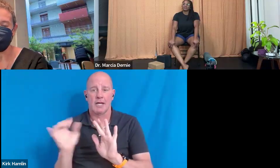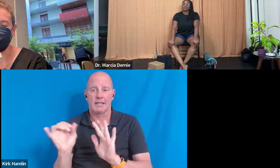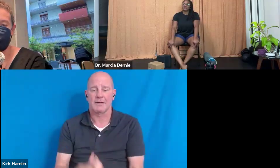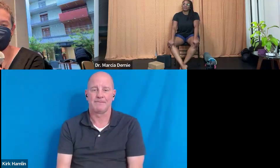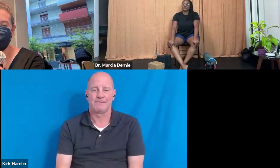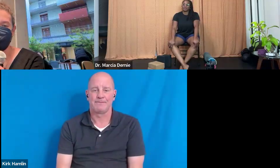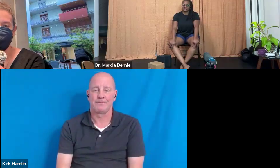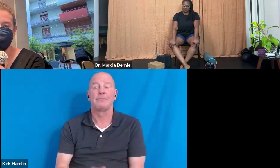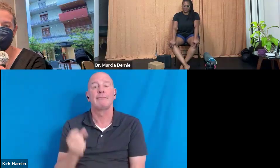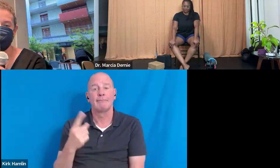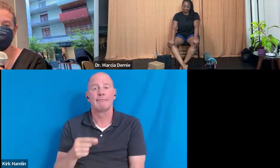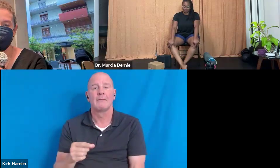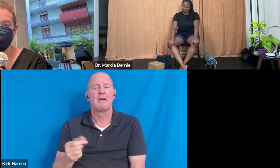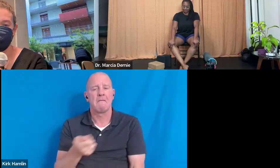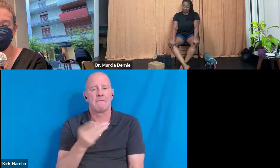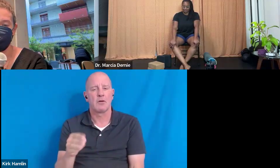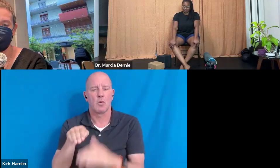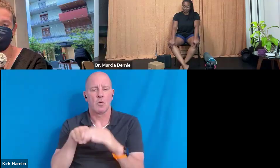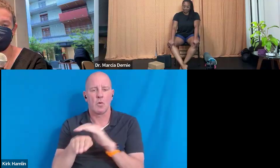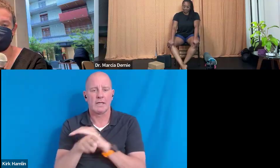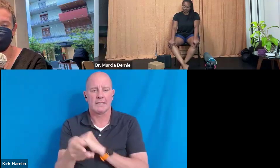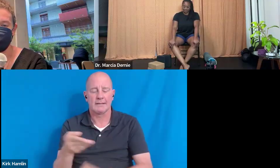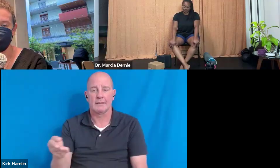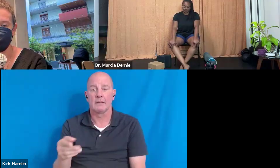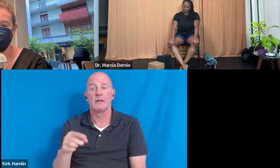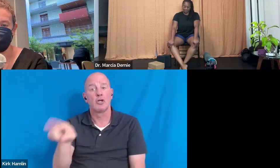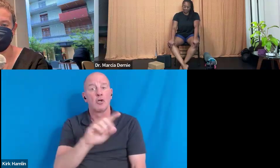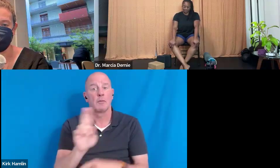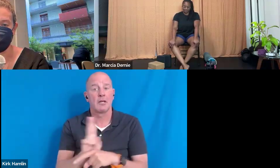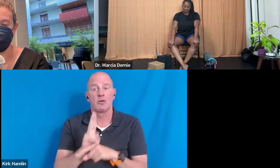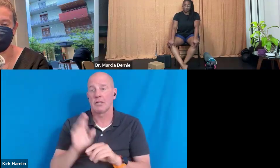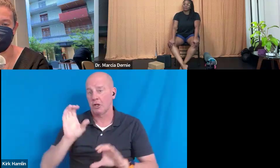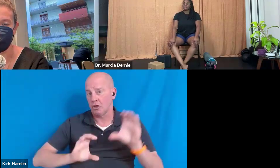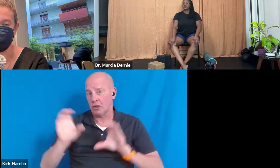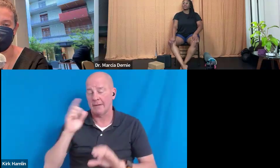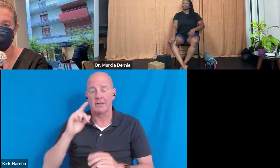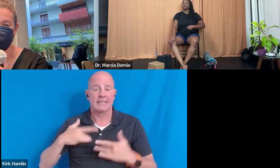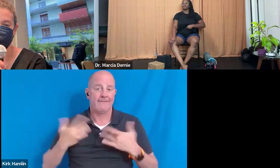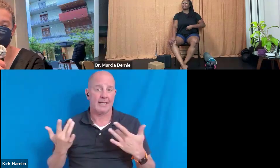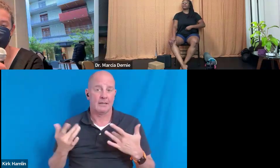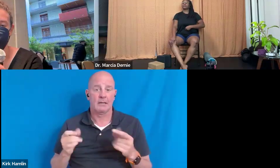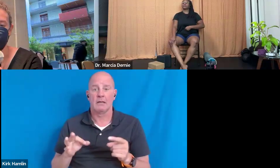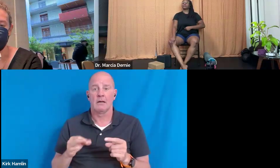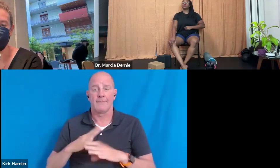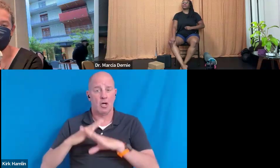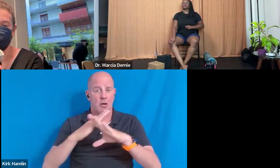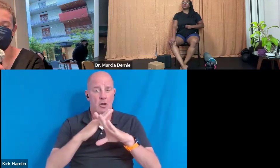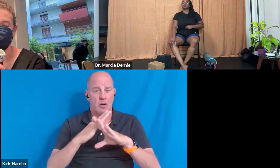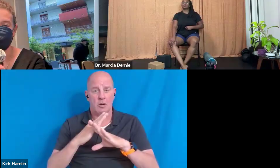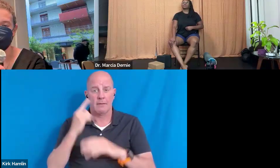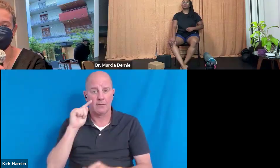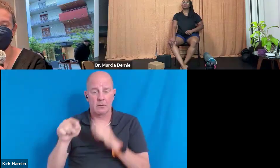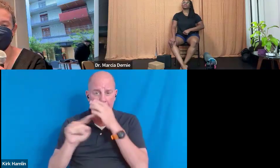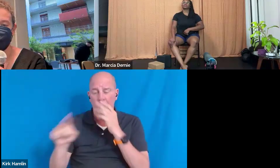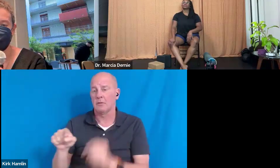dive in, some quick access notes. We will be using chat for this event. If it poses a hurdle for you, you can go to